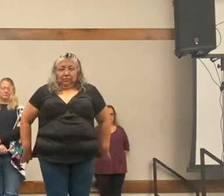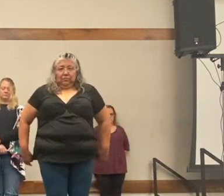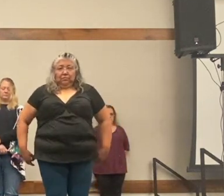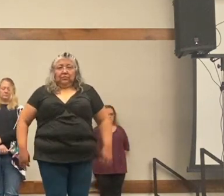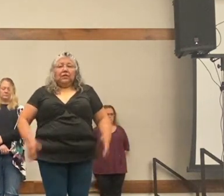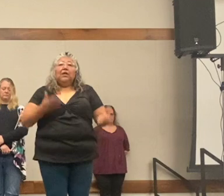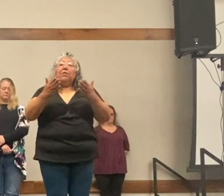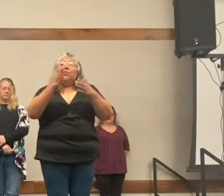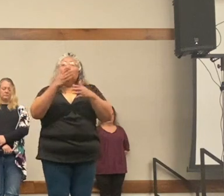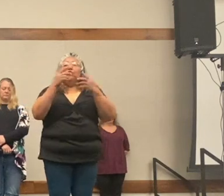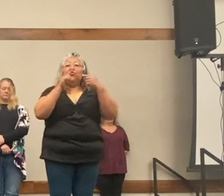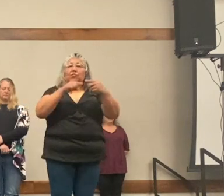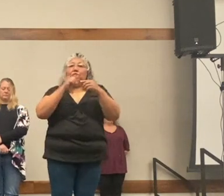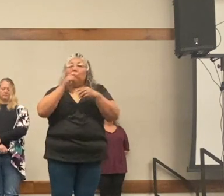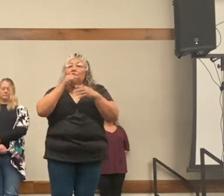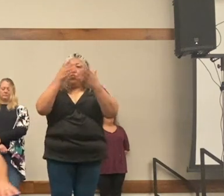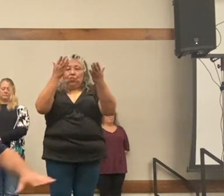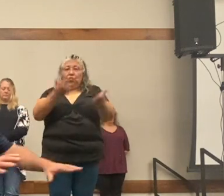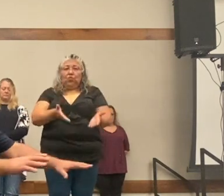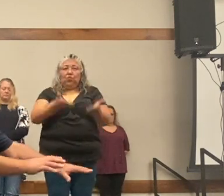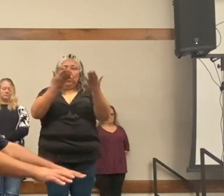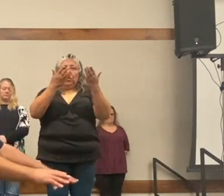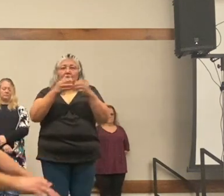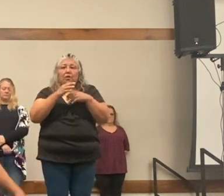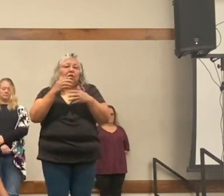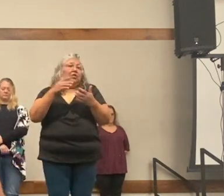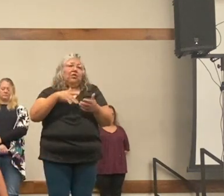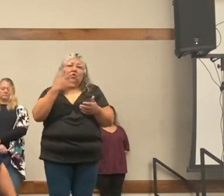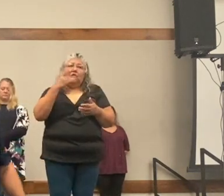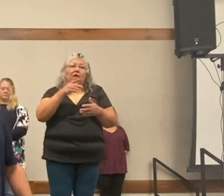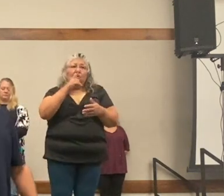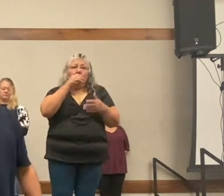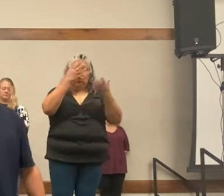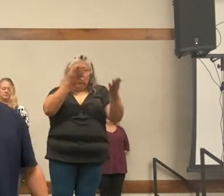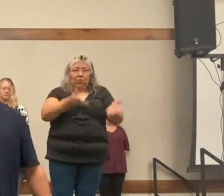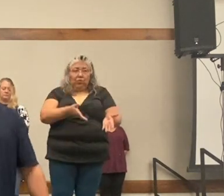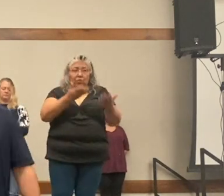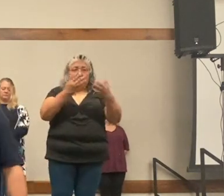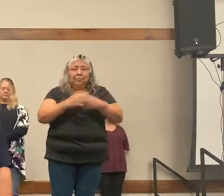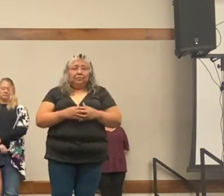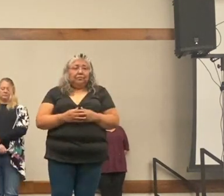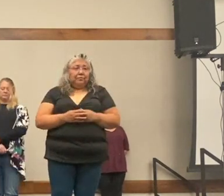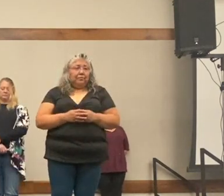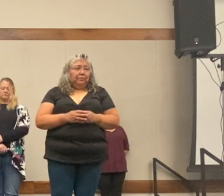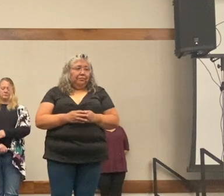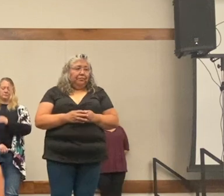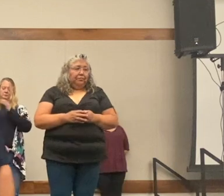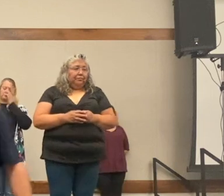Maybe you're struggling with who you are. You don't like who you are.